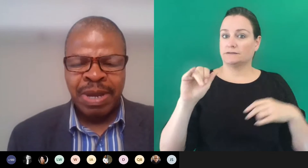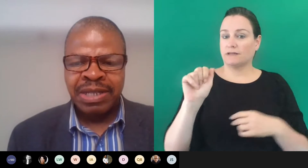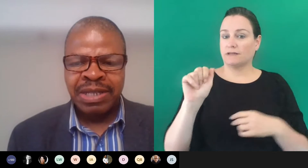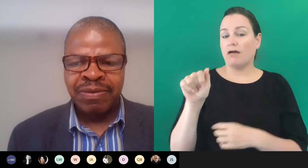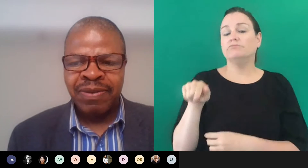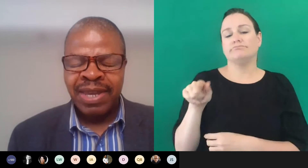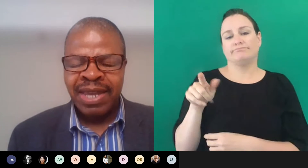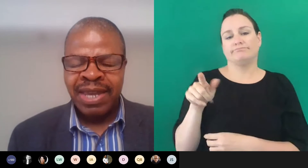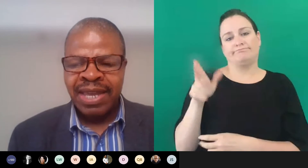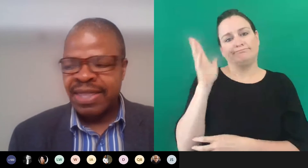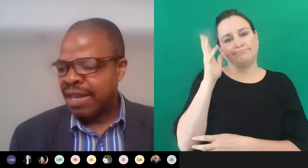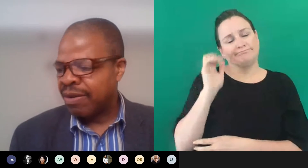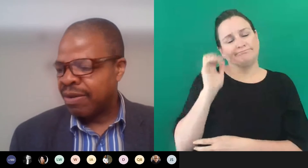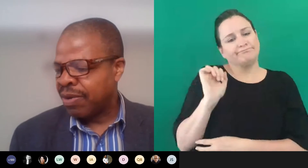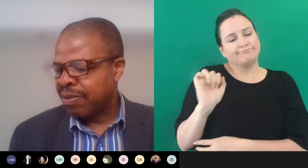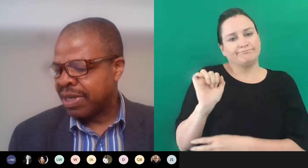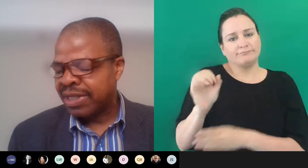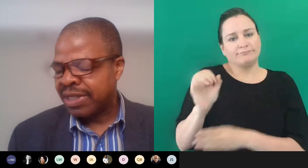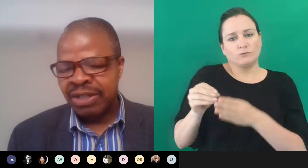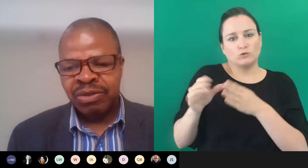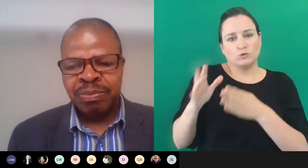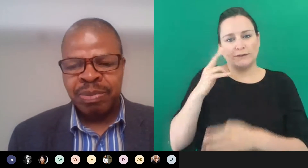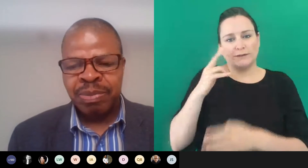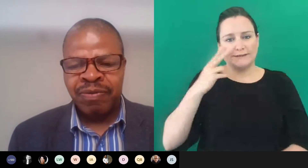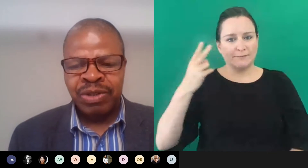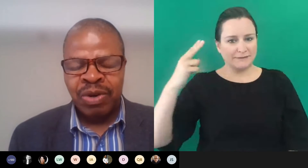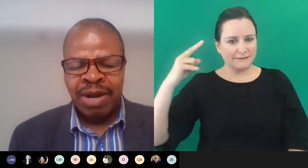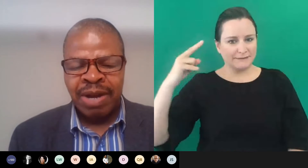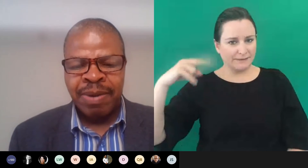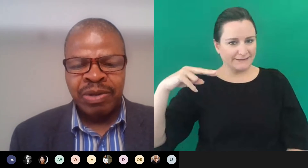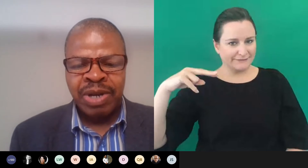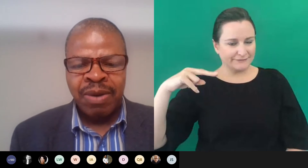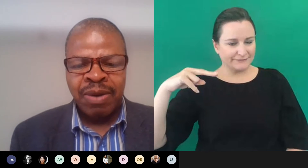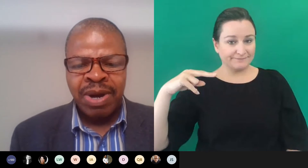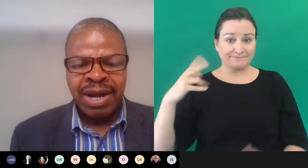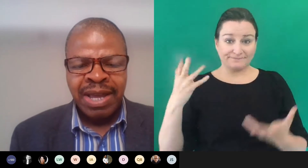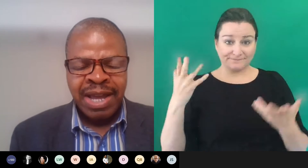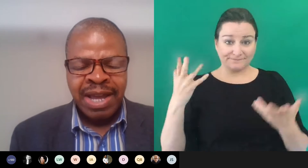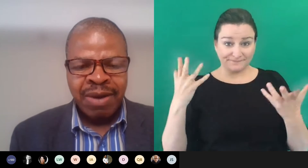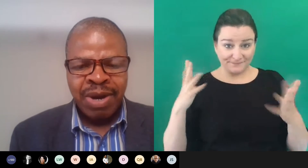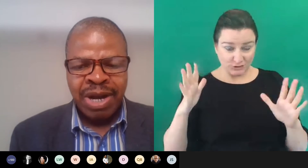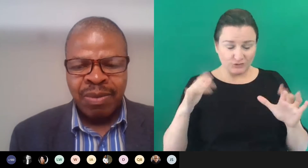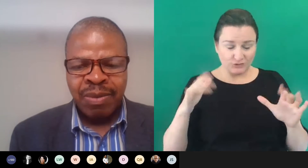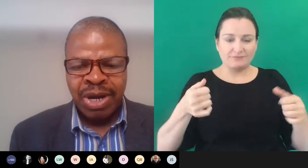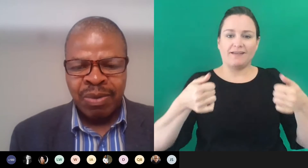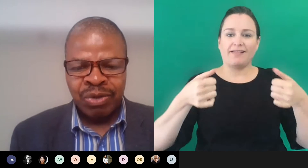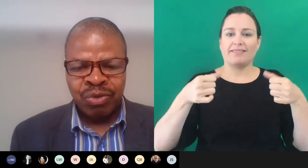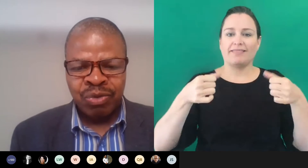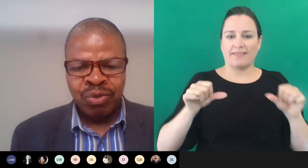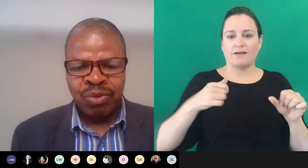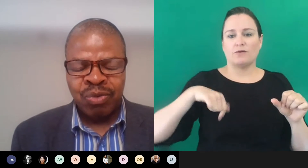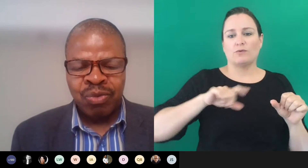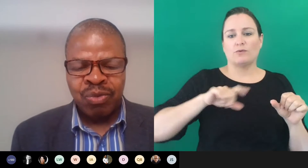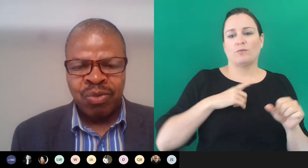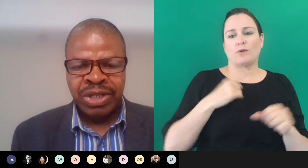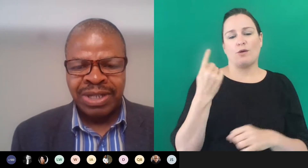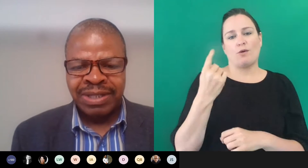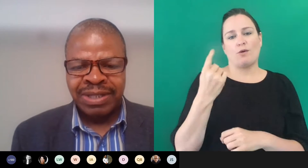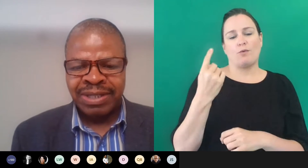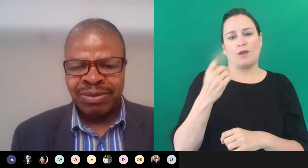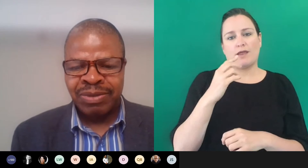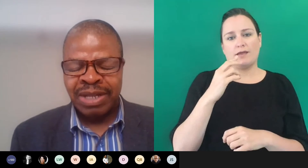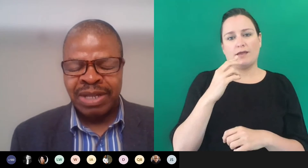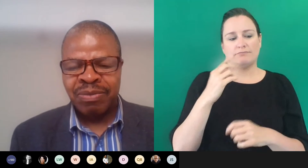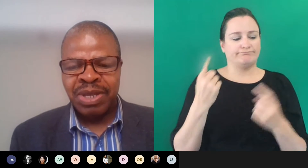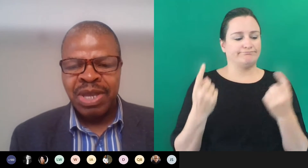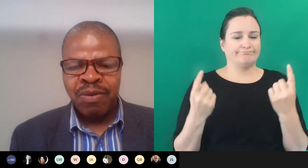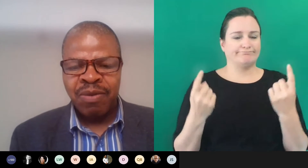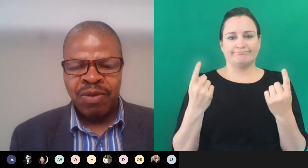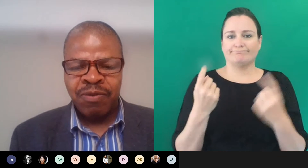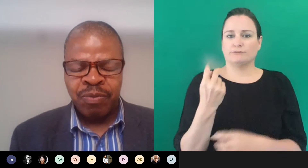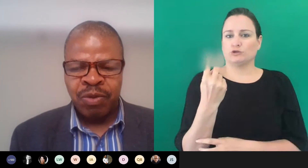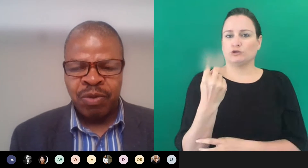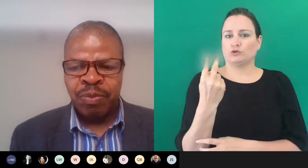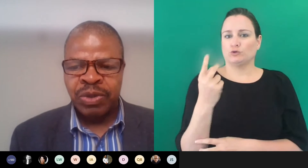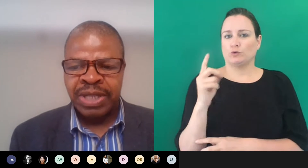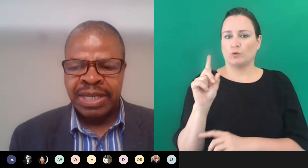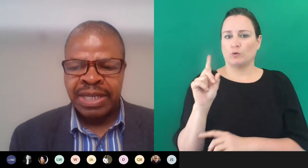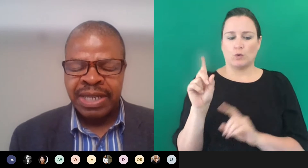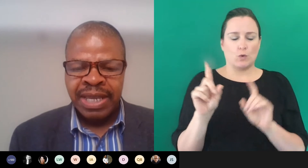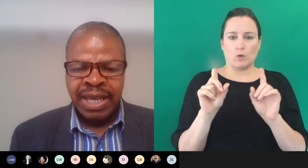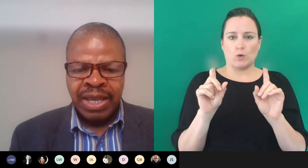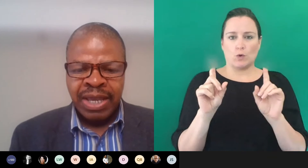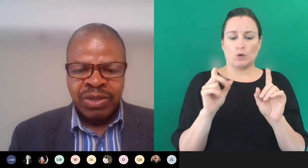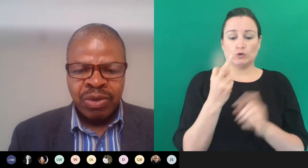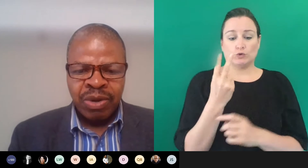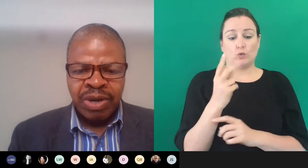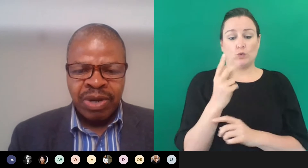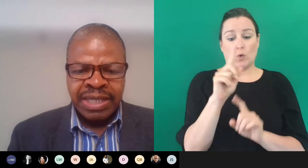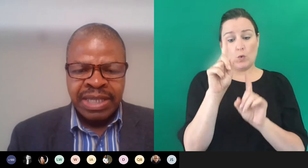student perspective, and then we will just briefly talk about our two questions that we've